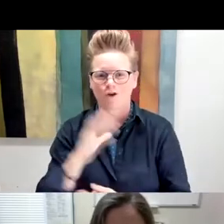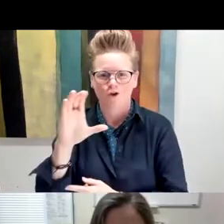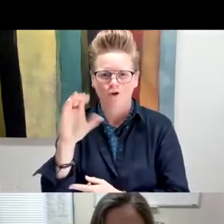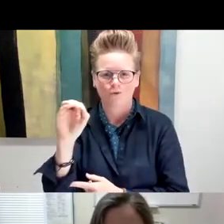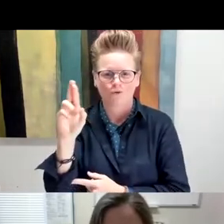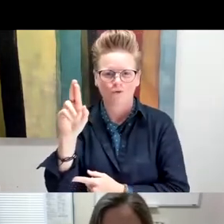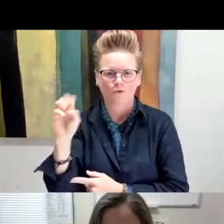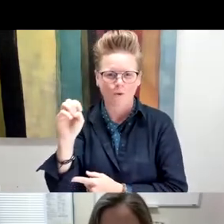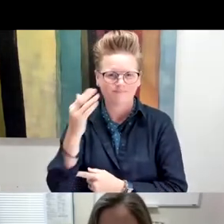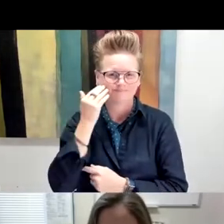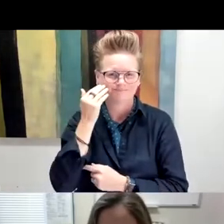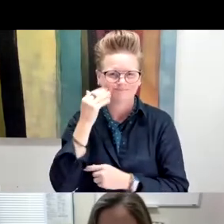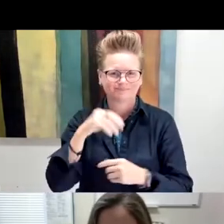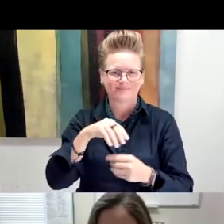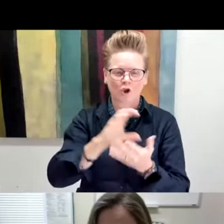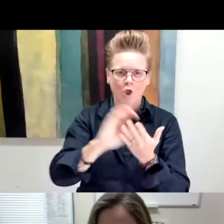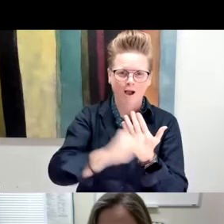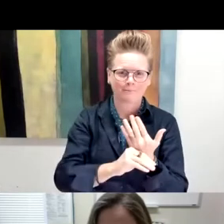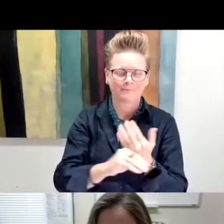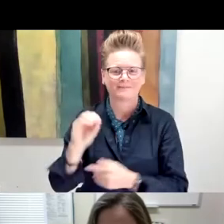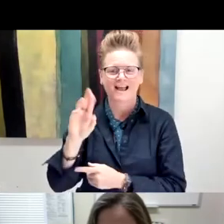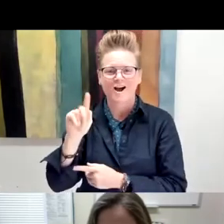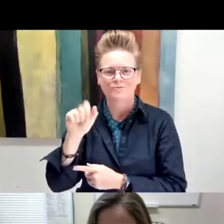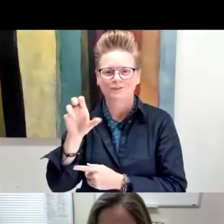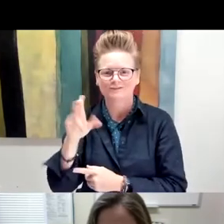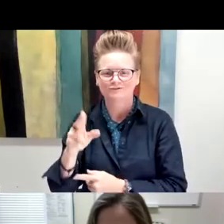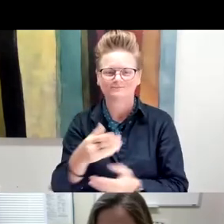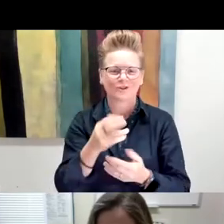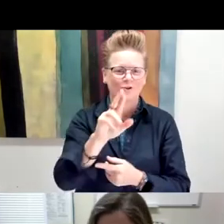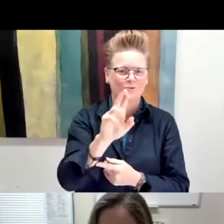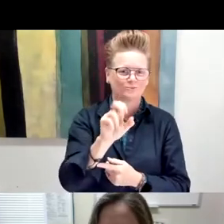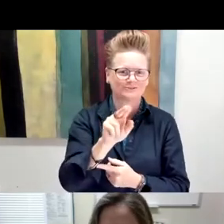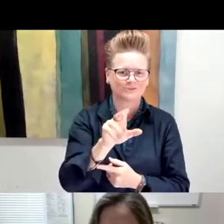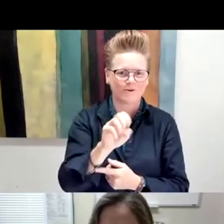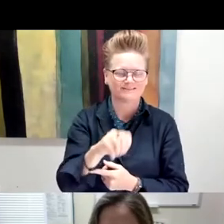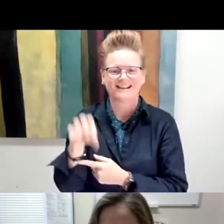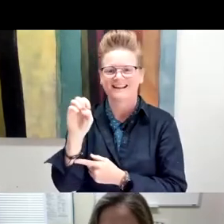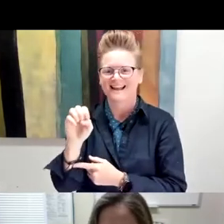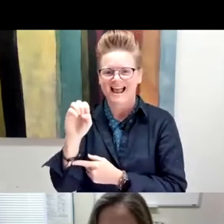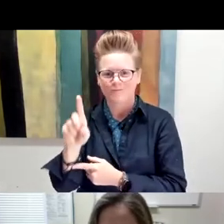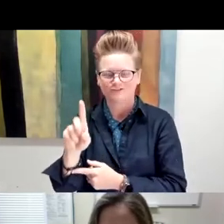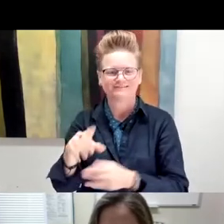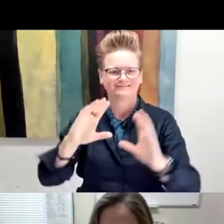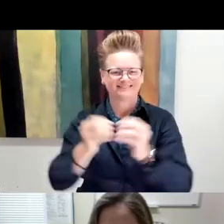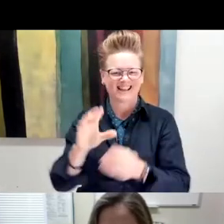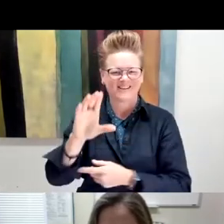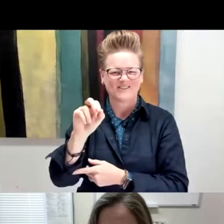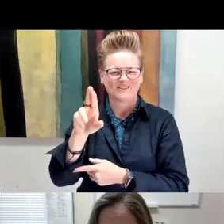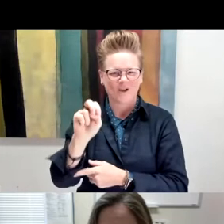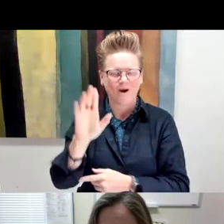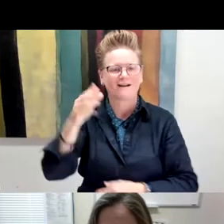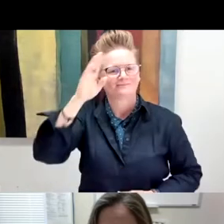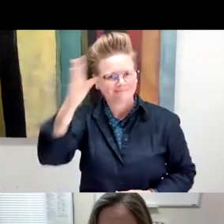regarding literacy. And we have our core curriculum, that's curriculum outreach,